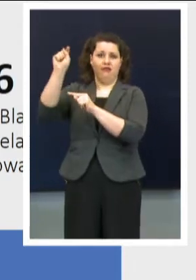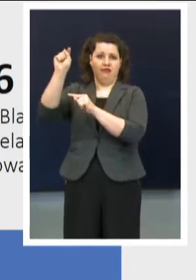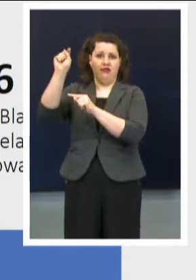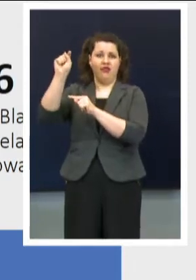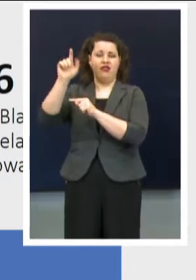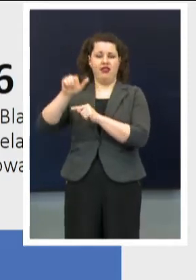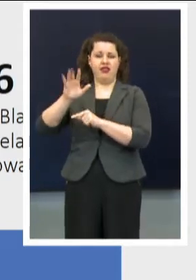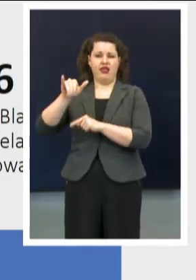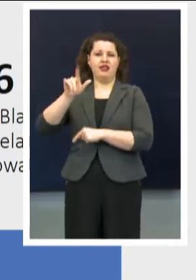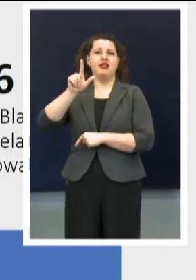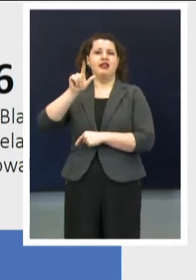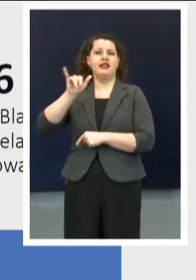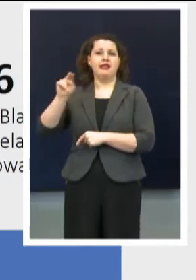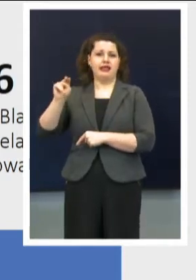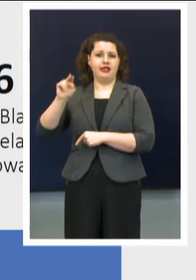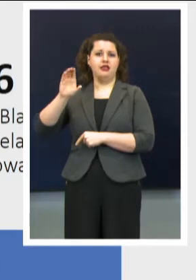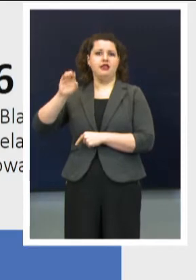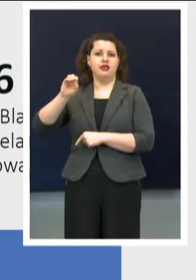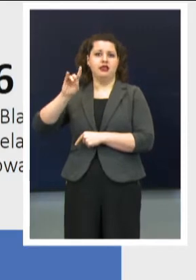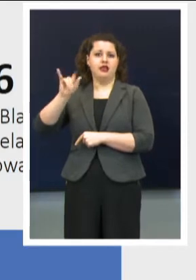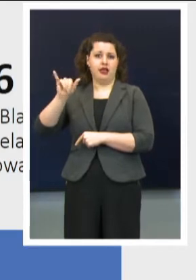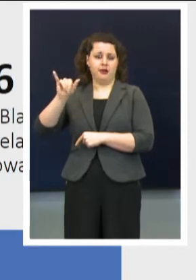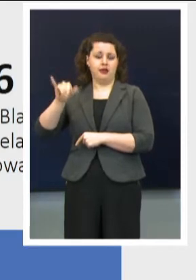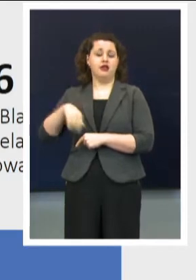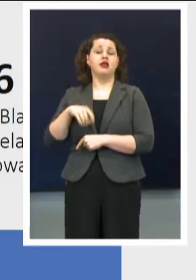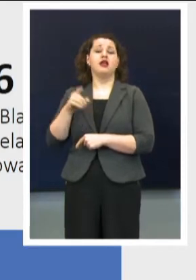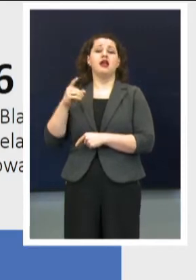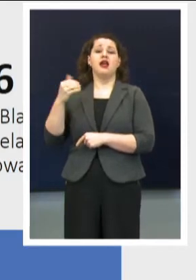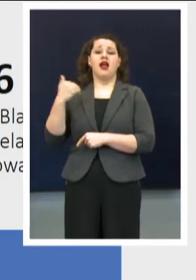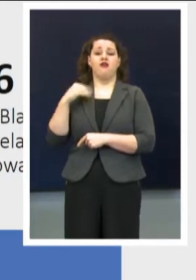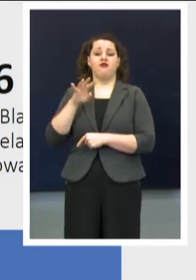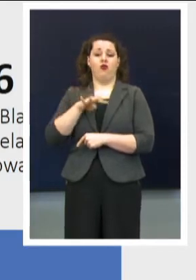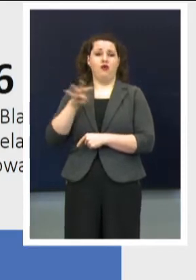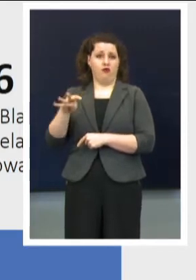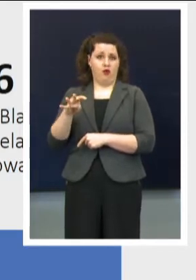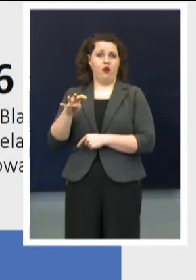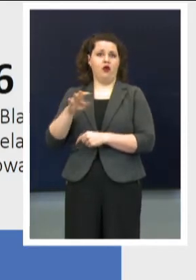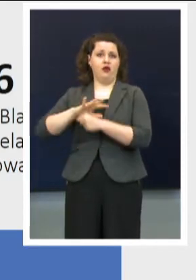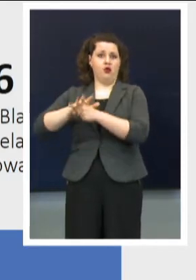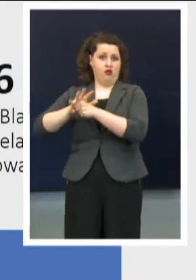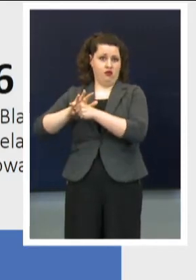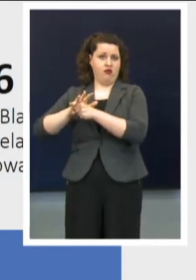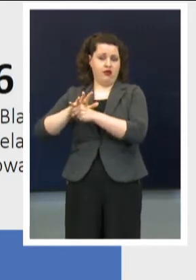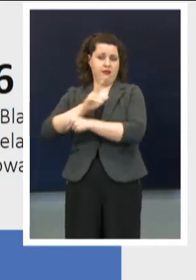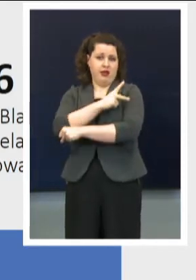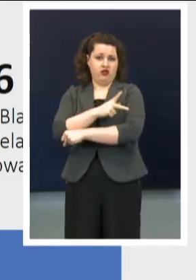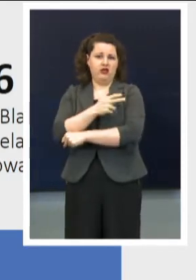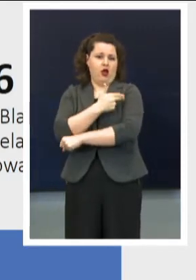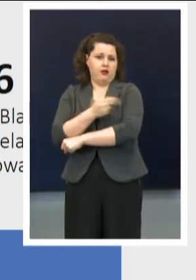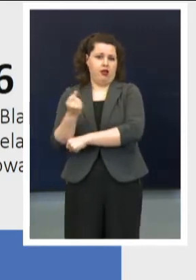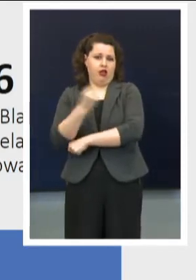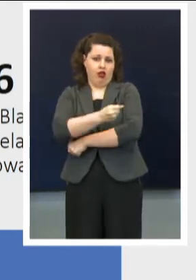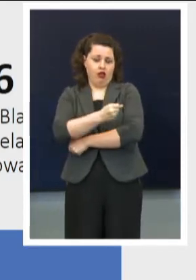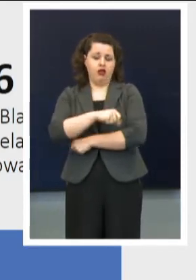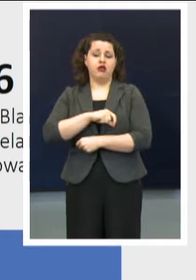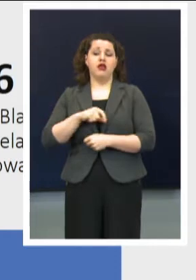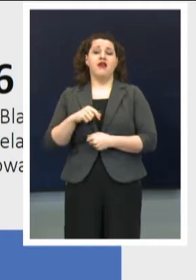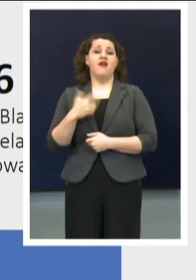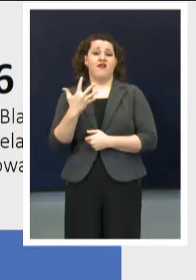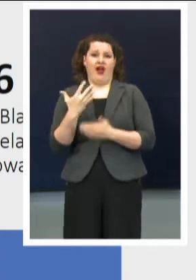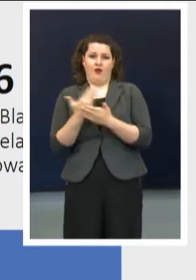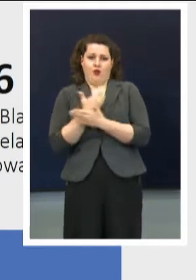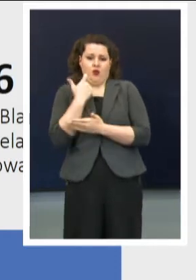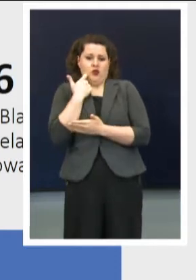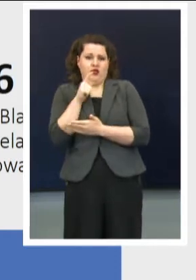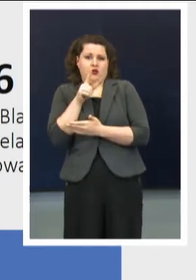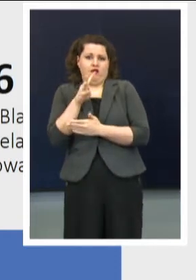where Linn County is located, there were 44 COVID-19 patients hospitalized. 5 new